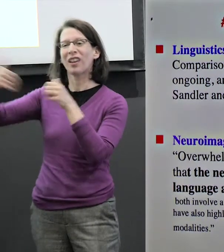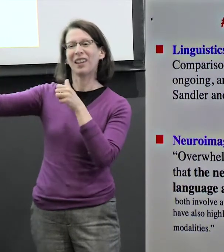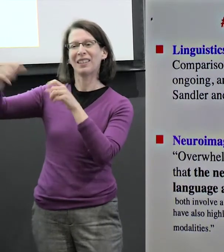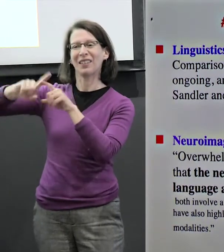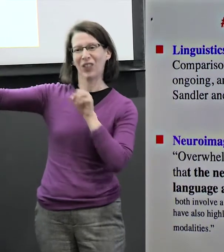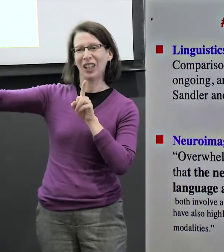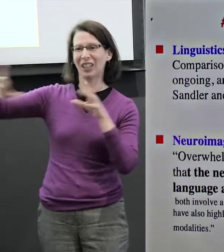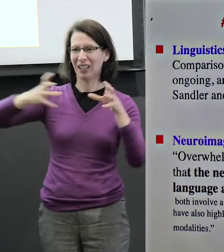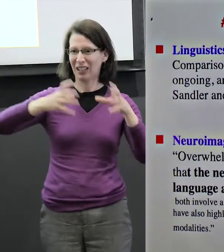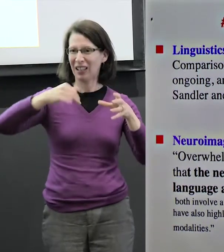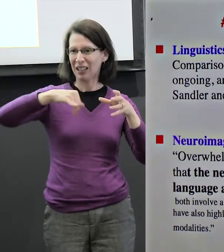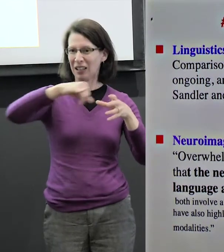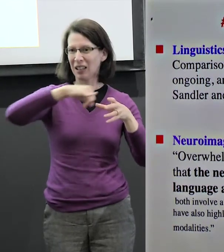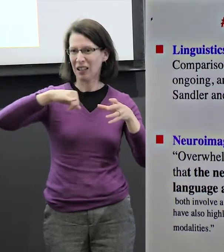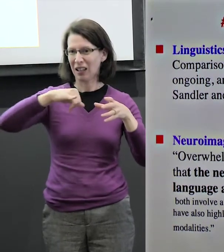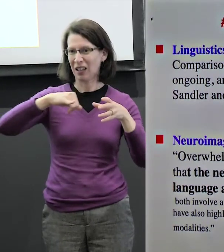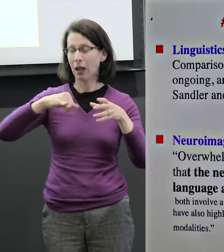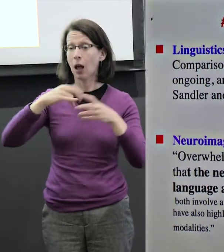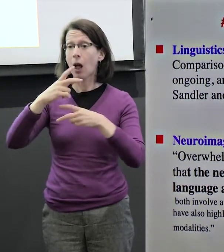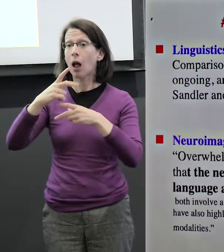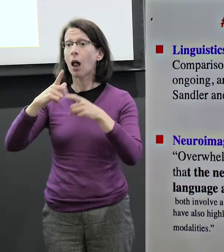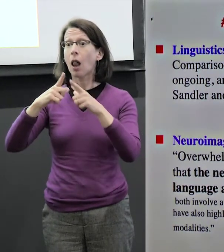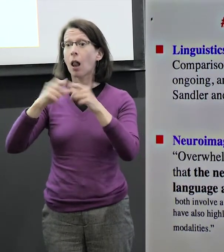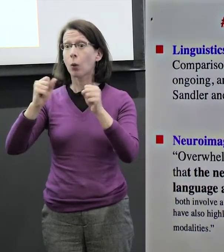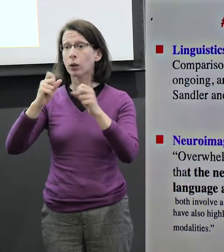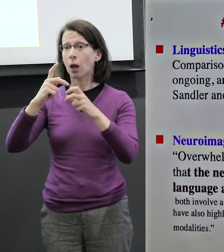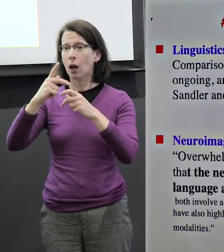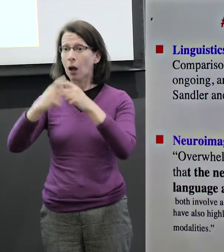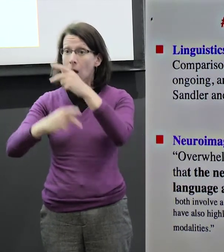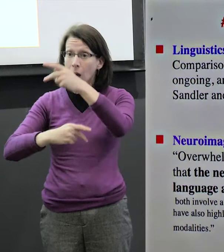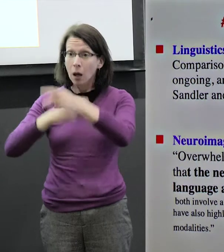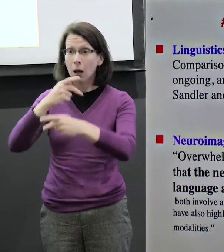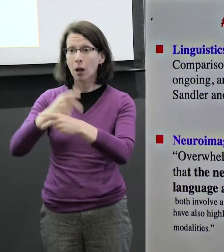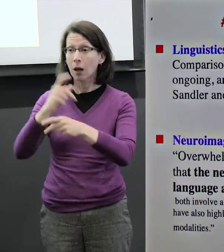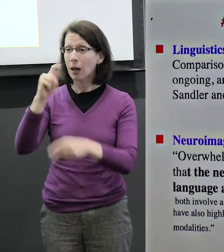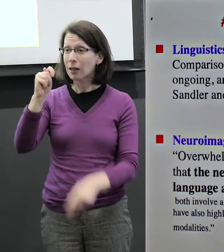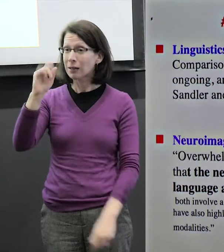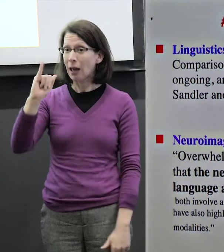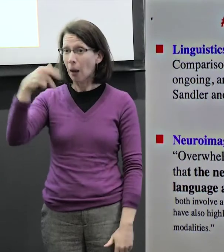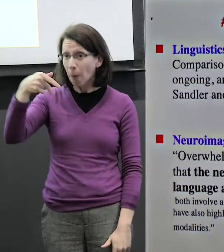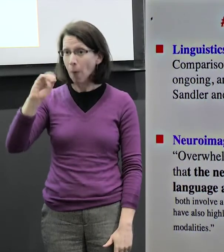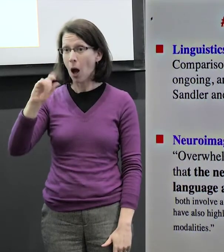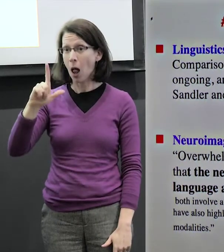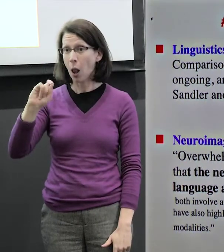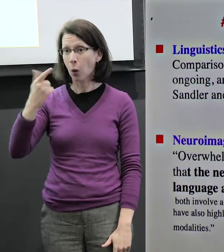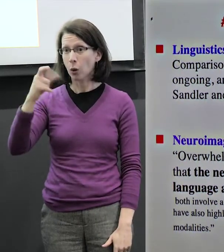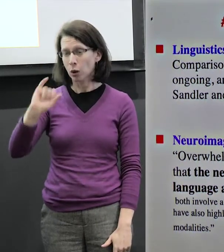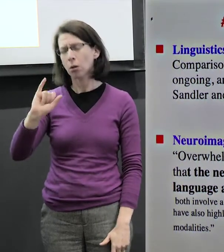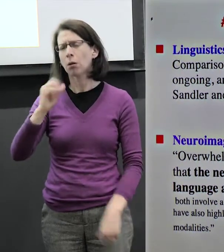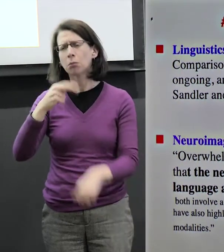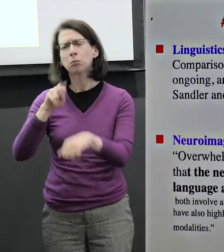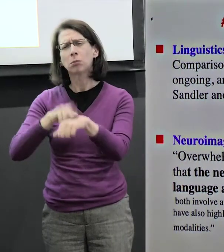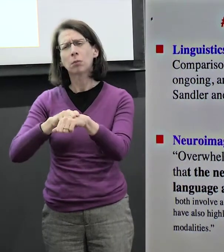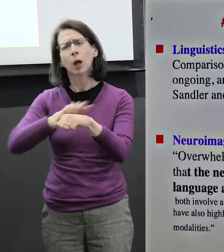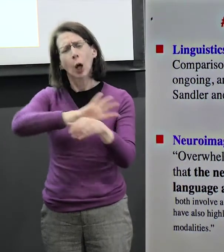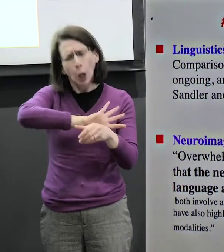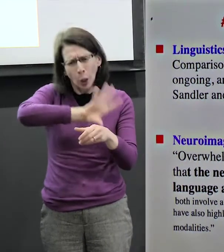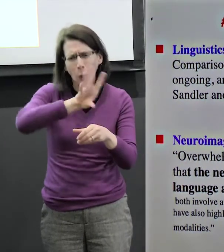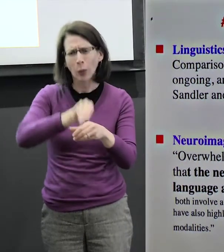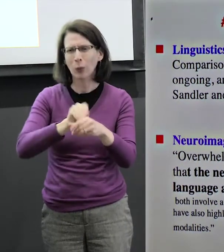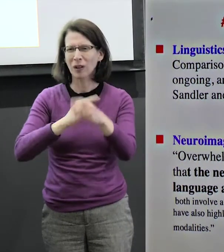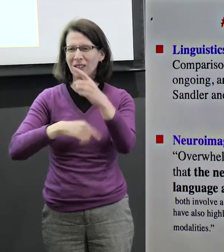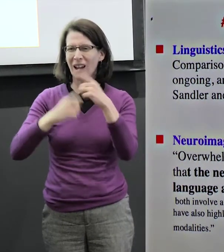But linguistic typology has, of course, to include a typology of sign